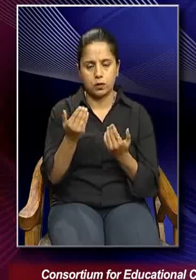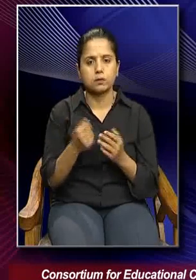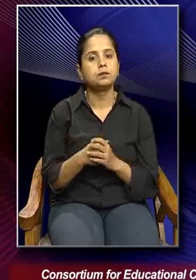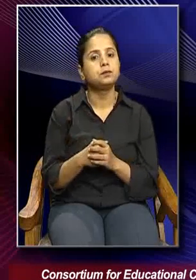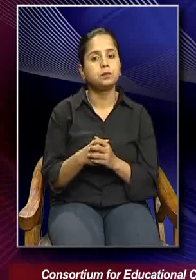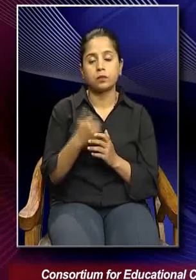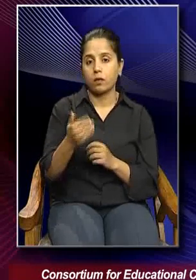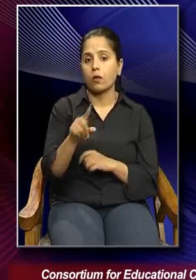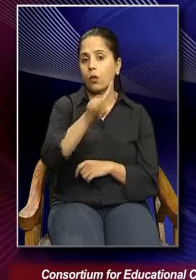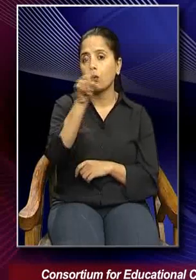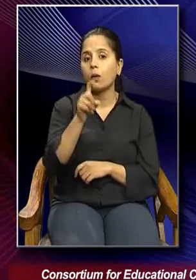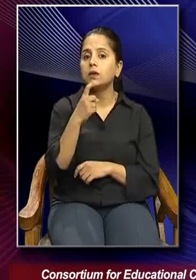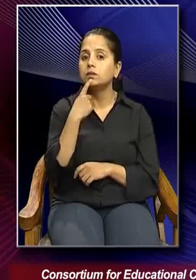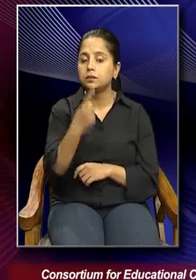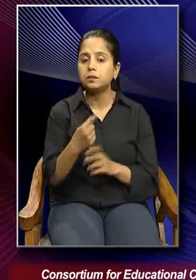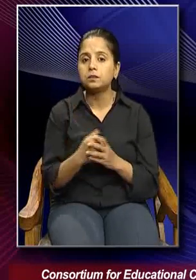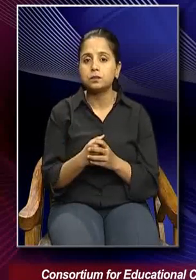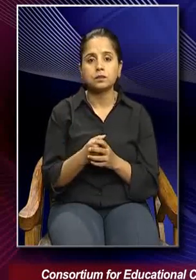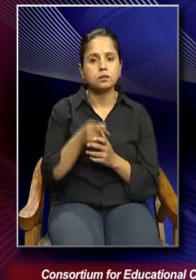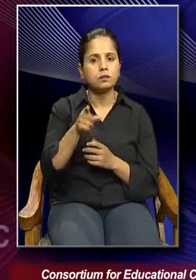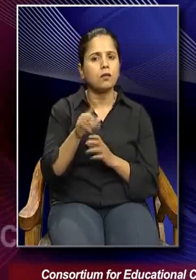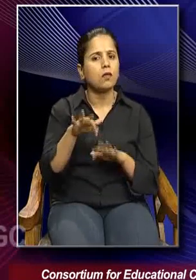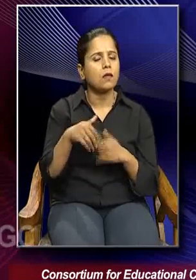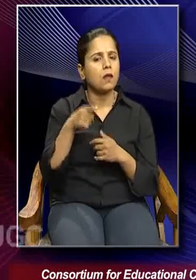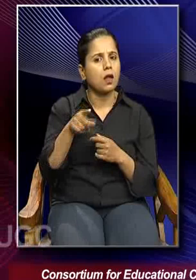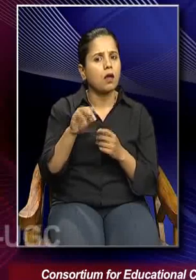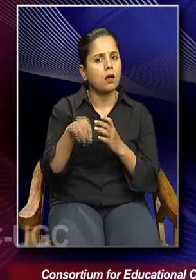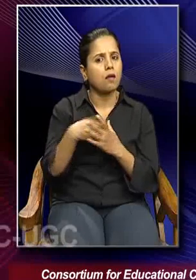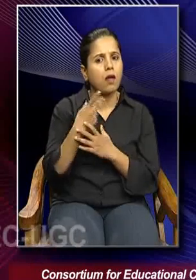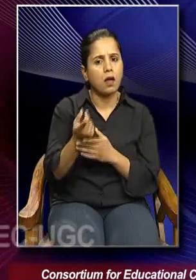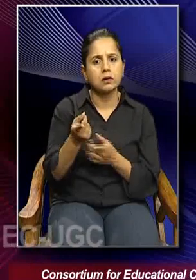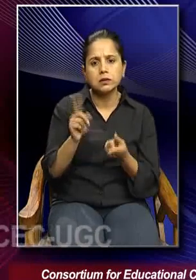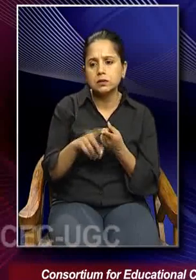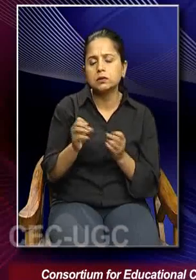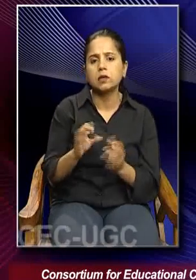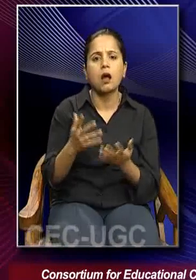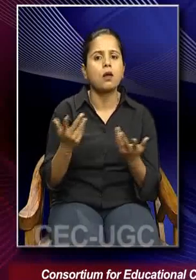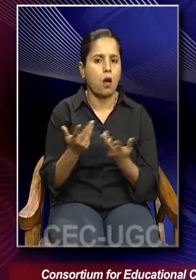Now the question is, how does the evolution takes place?